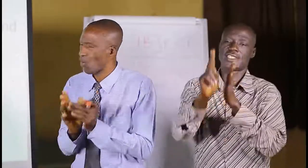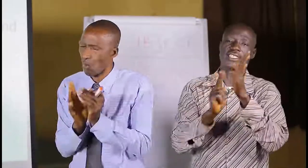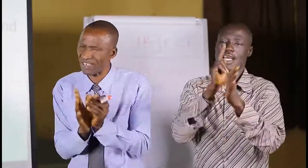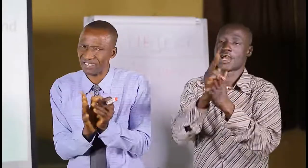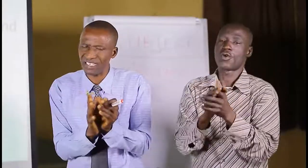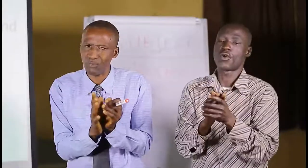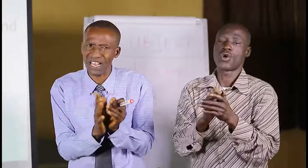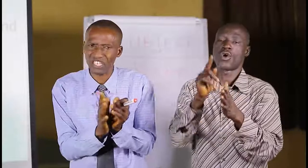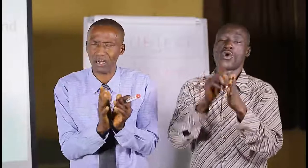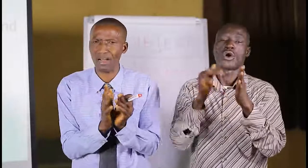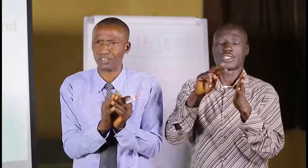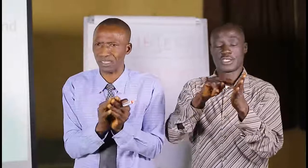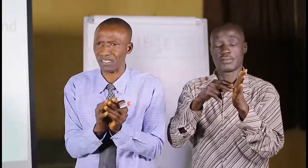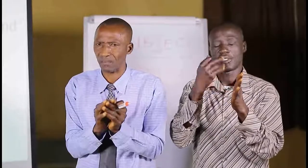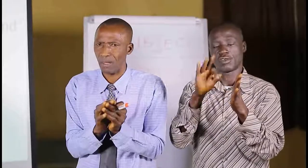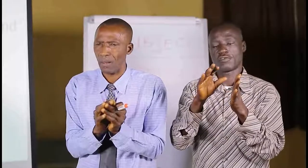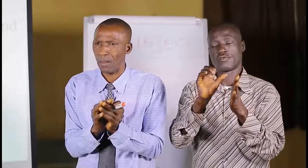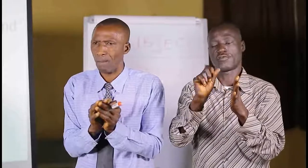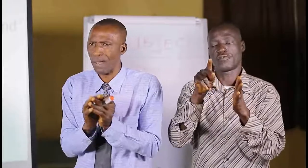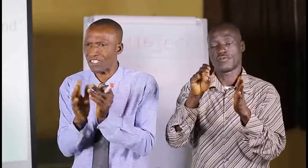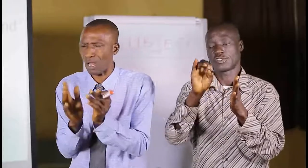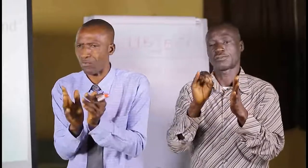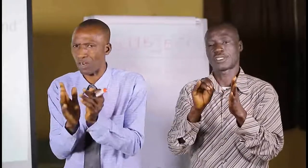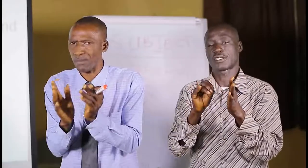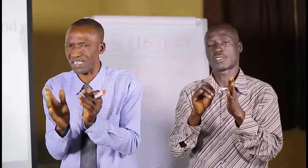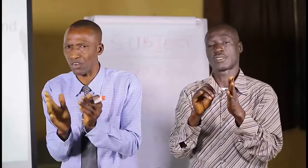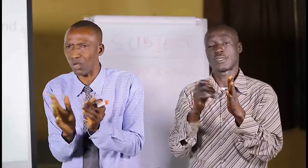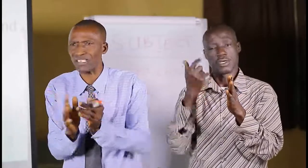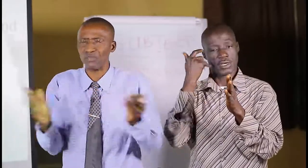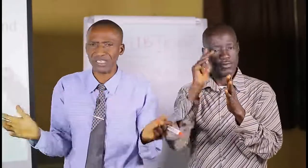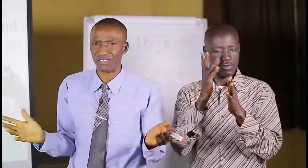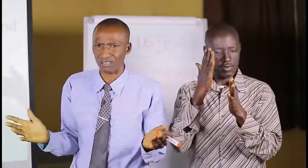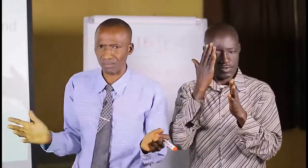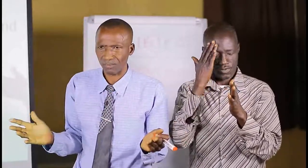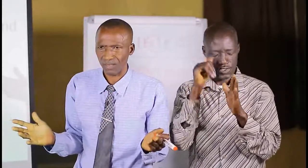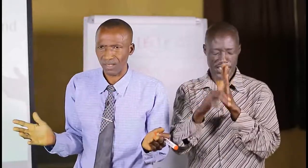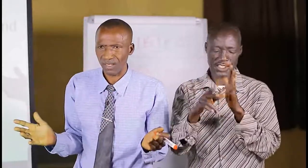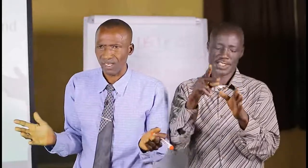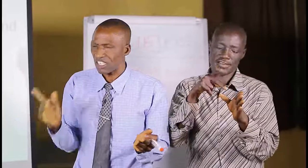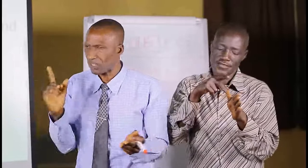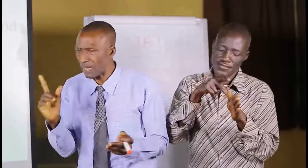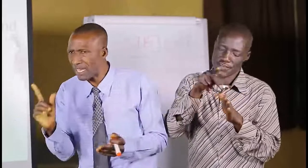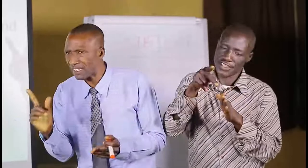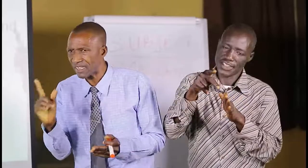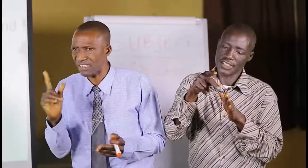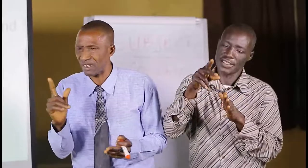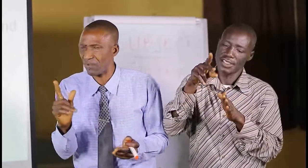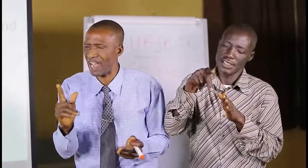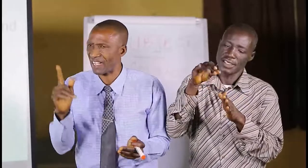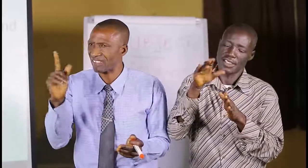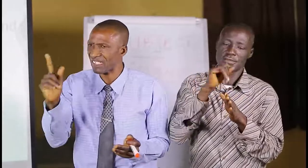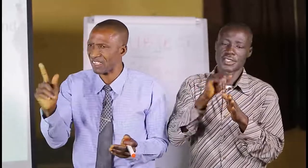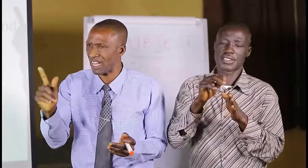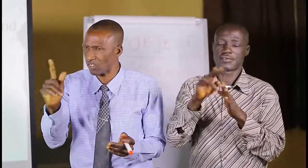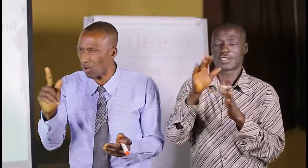Now, what is the definition of our speed? Based on our fundamental knowledge in physics, speed is